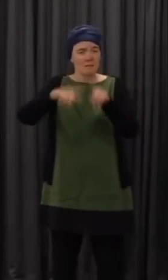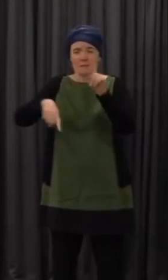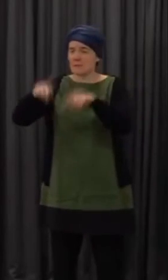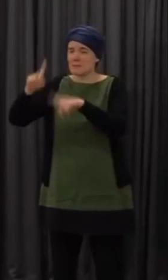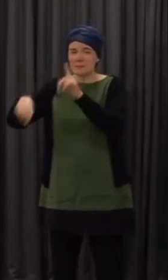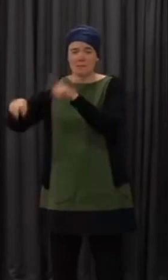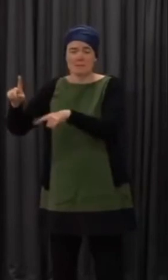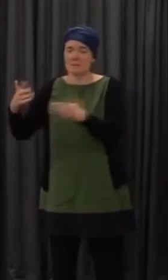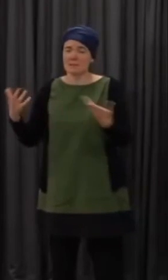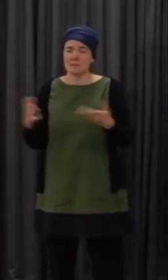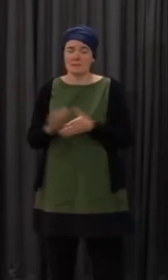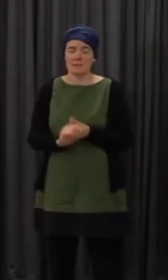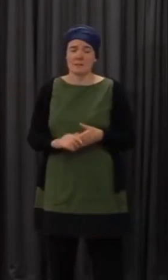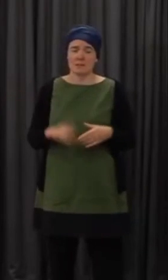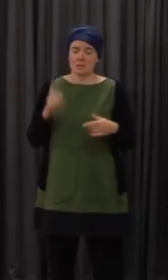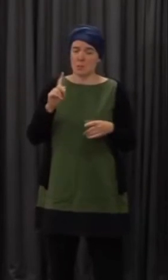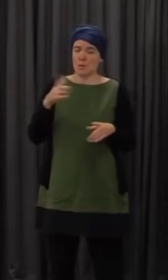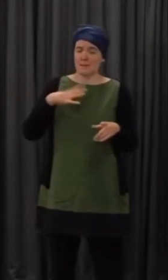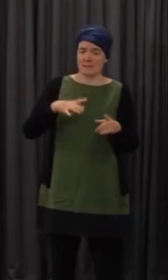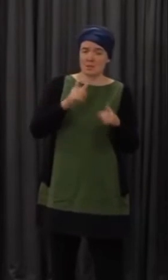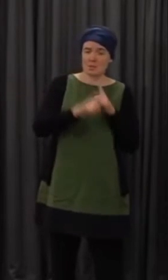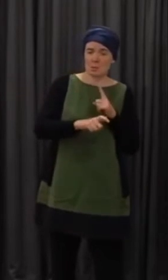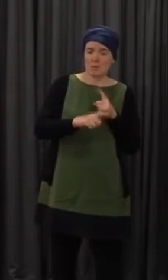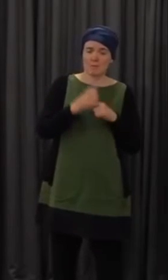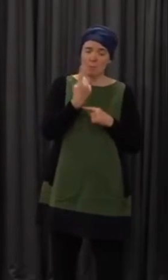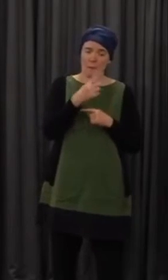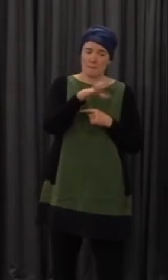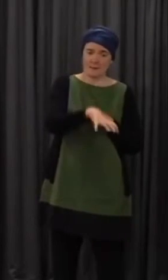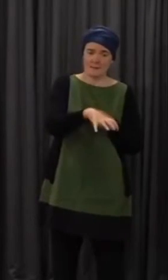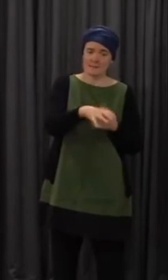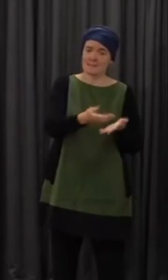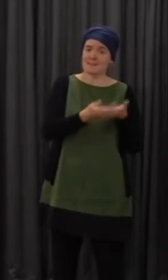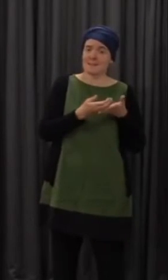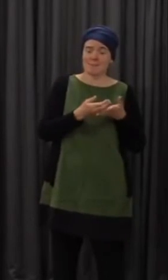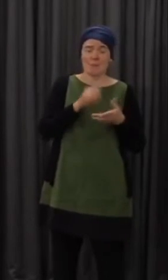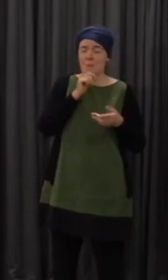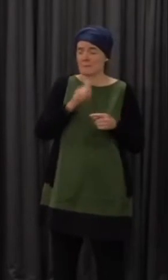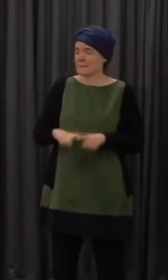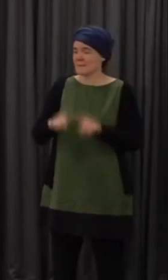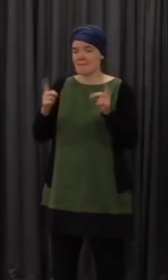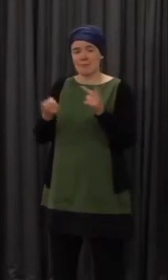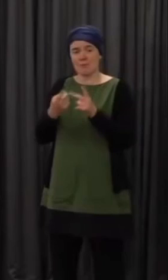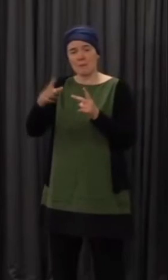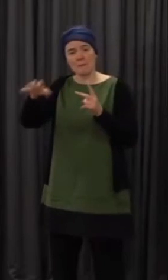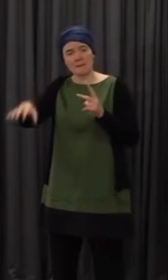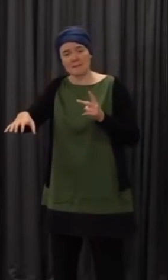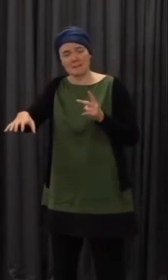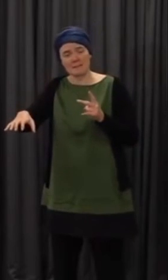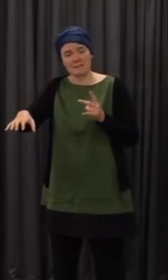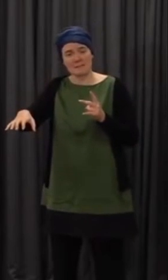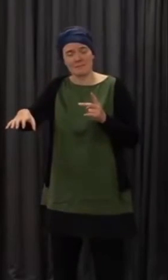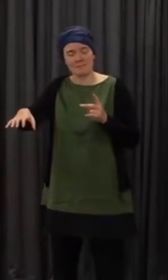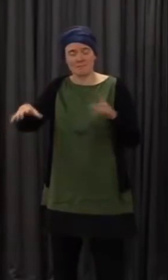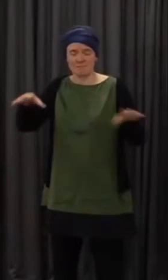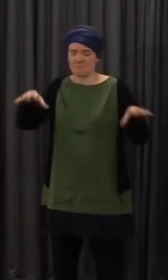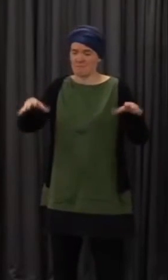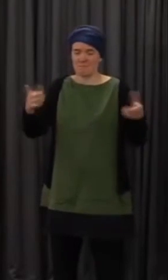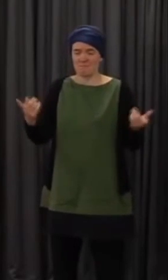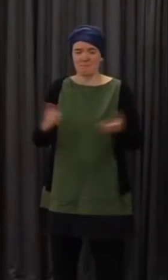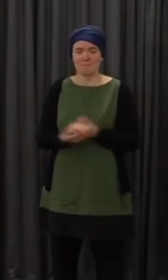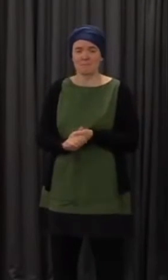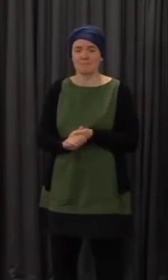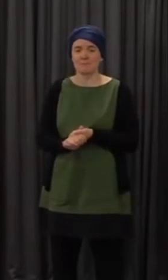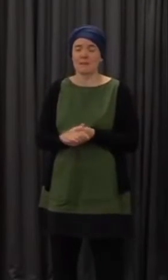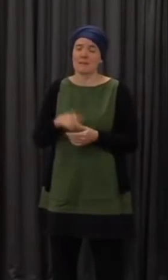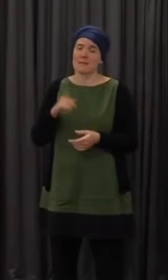to do to make one place safe will not be identical to what will be needed in a different sort of setting. And that's why we've been working